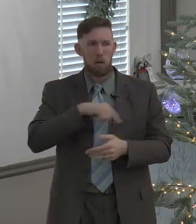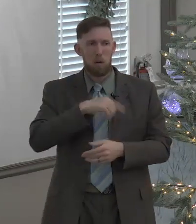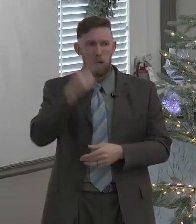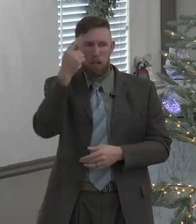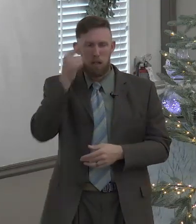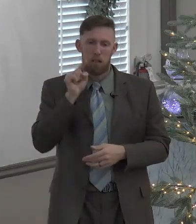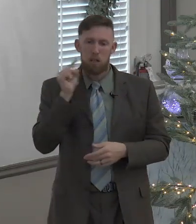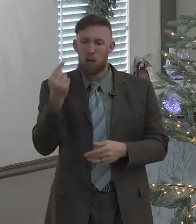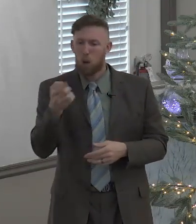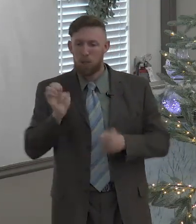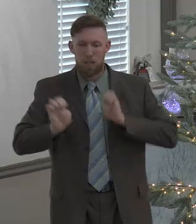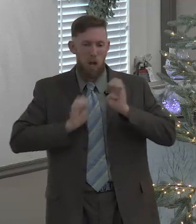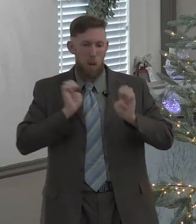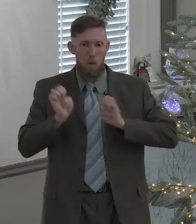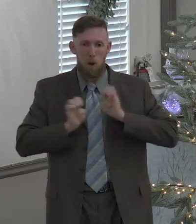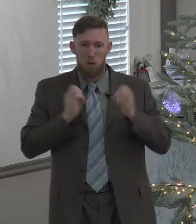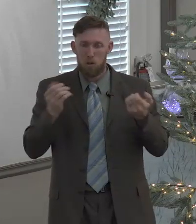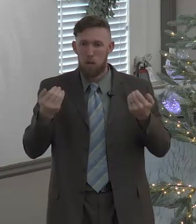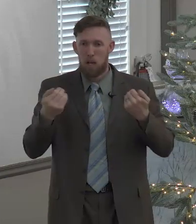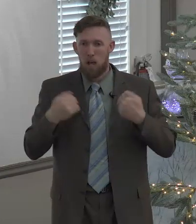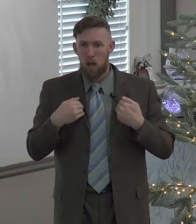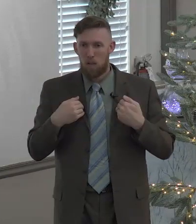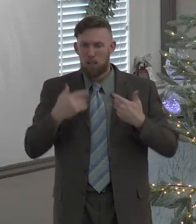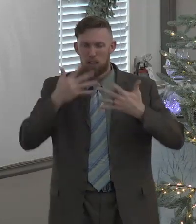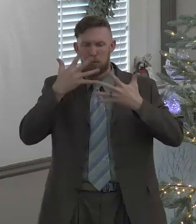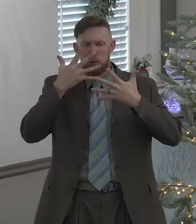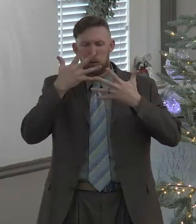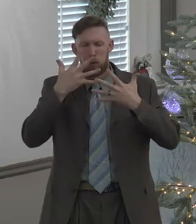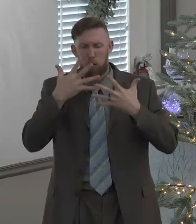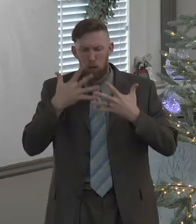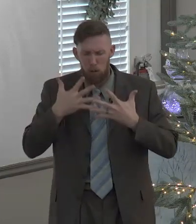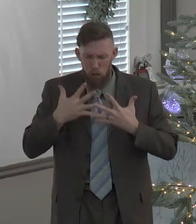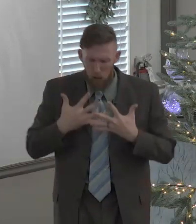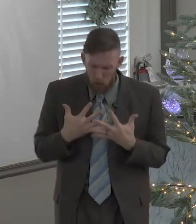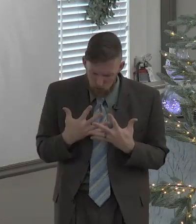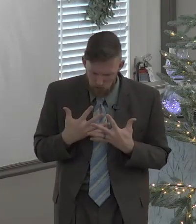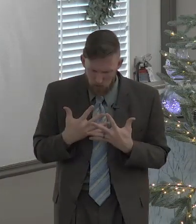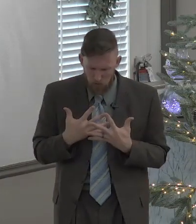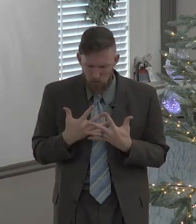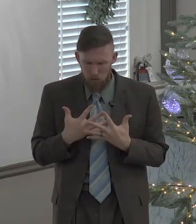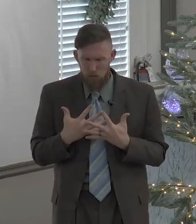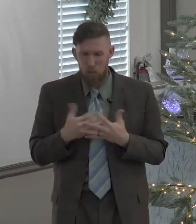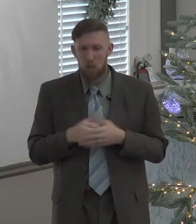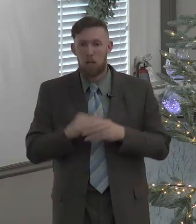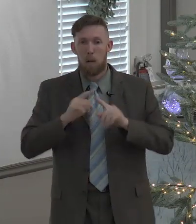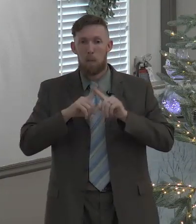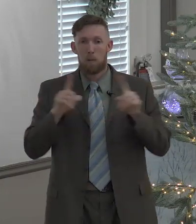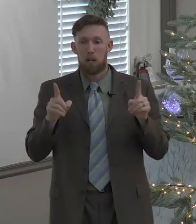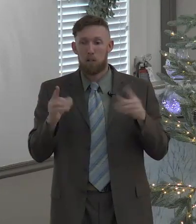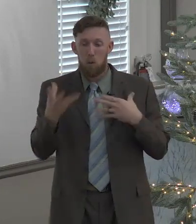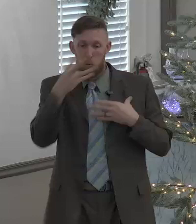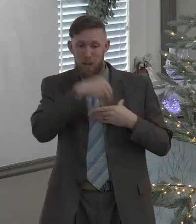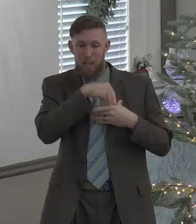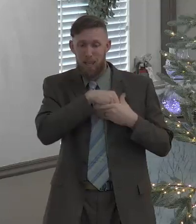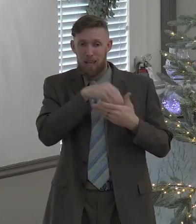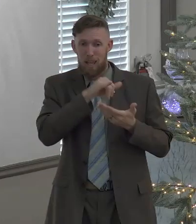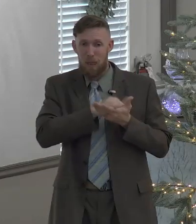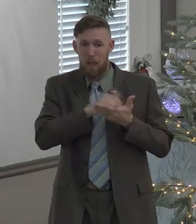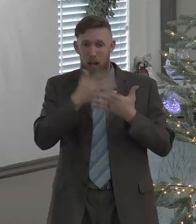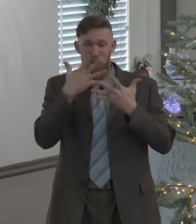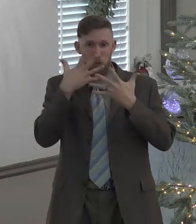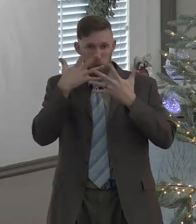And maybe that's how it is unpacked in our reality at the moment. But in that